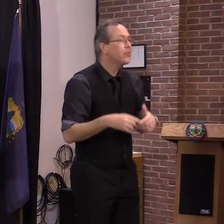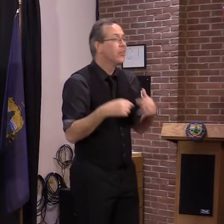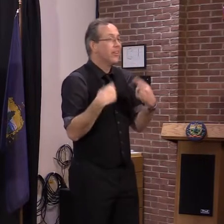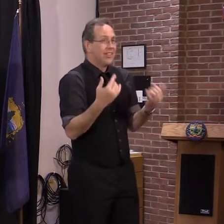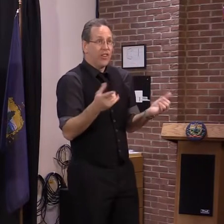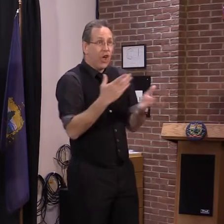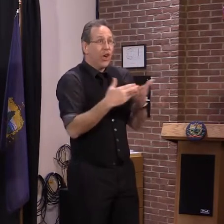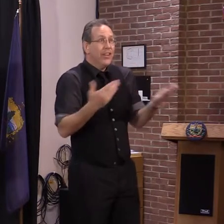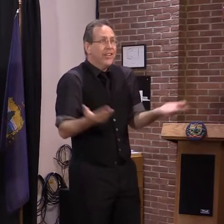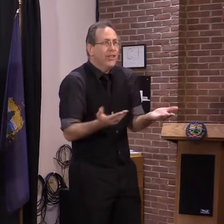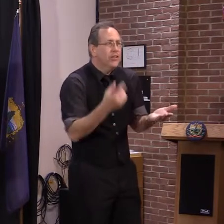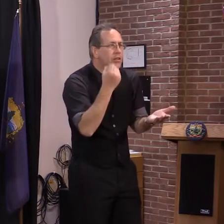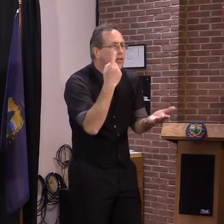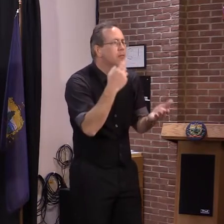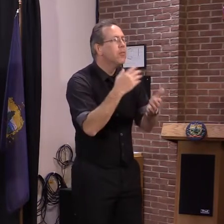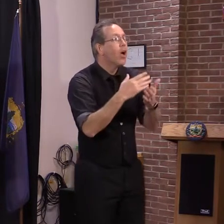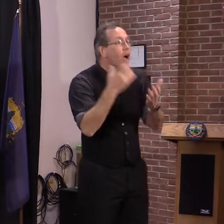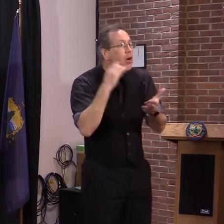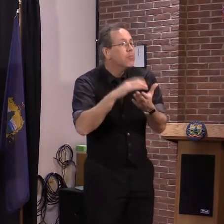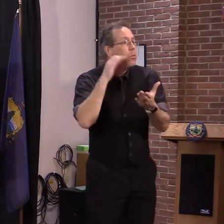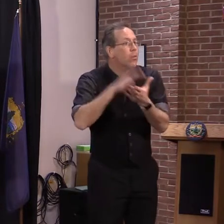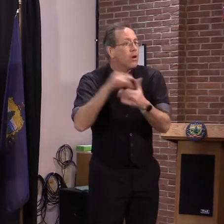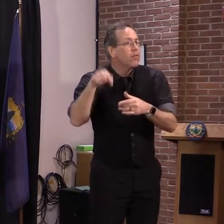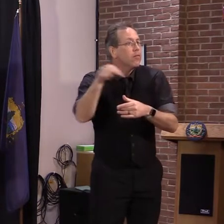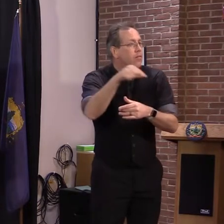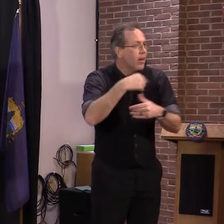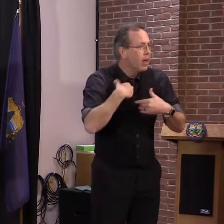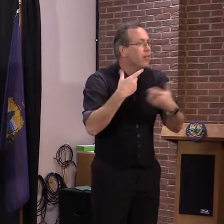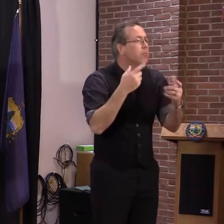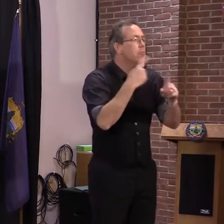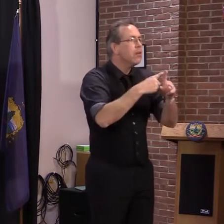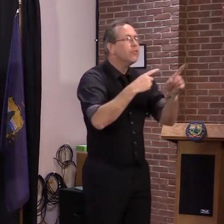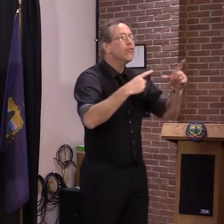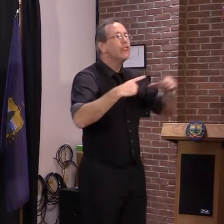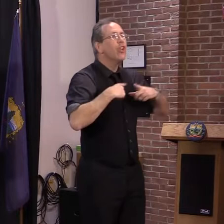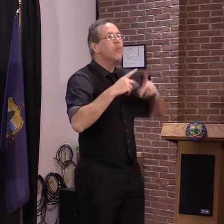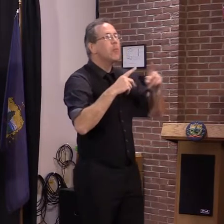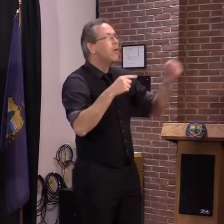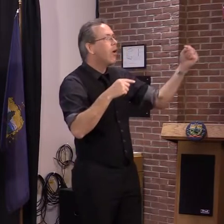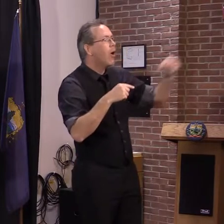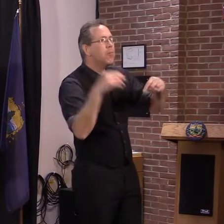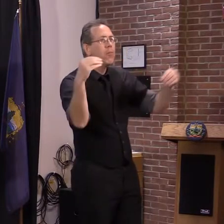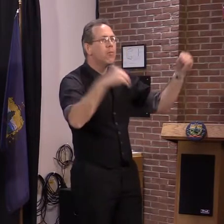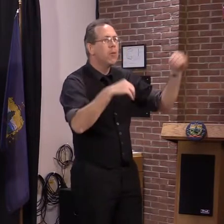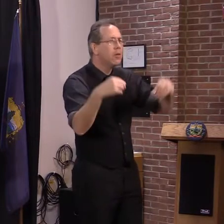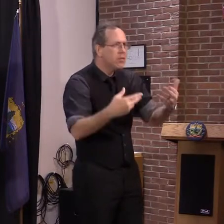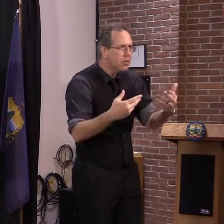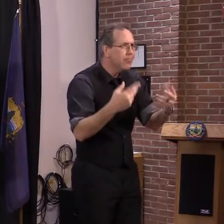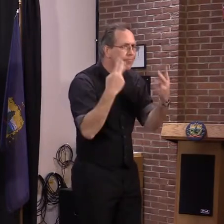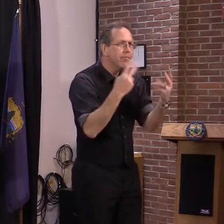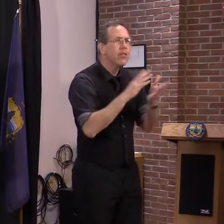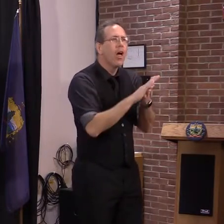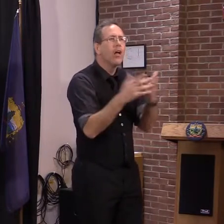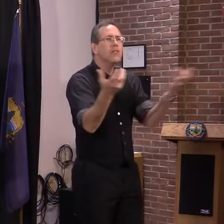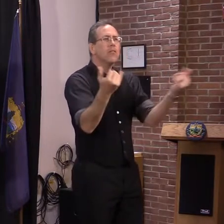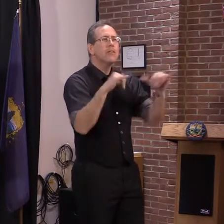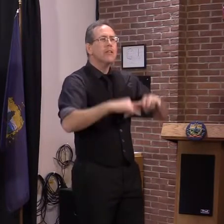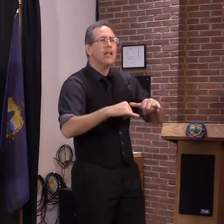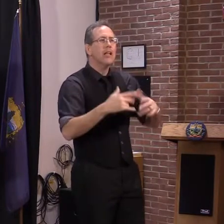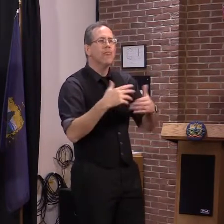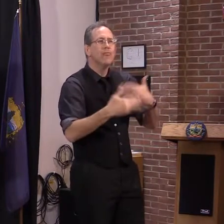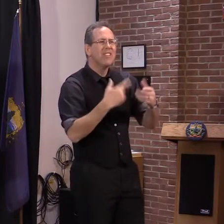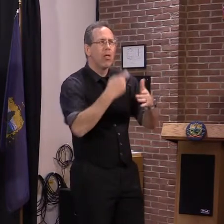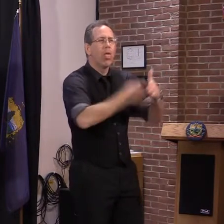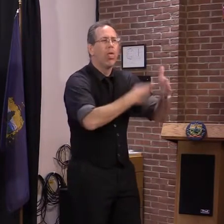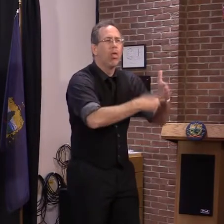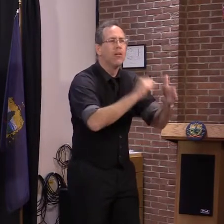dependents, as well as make Vermont more attractive for new retirees. Fifth, the governor is proposing to make Vermont more affordable for